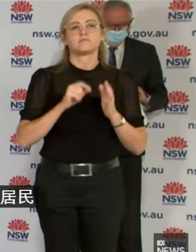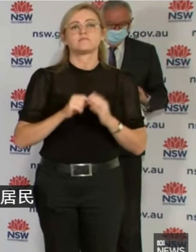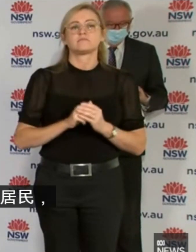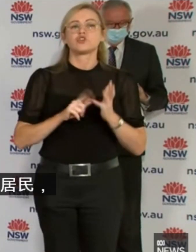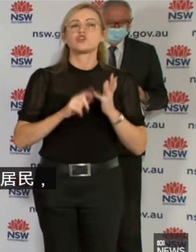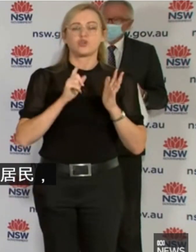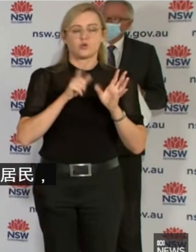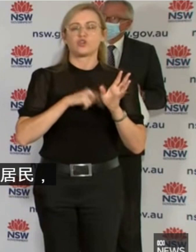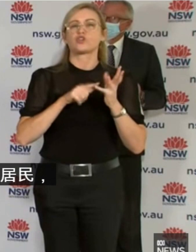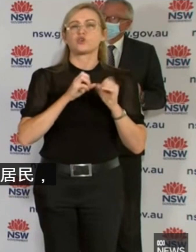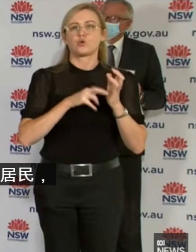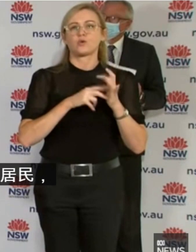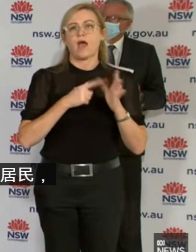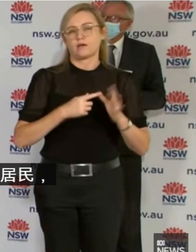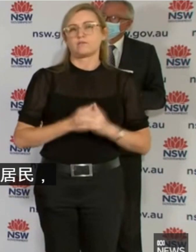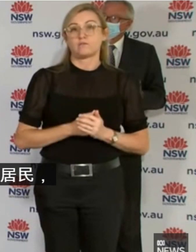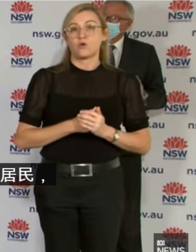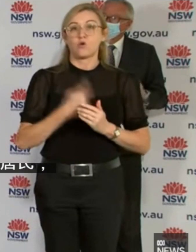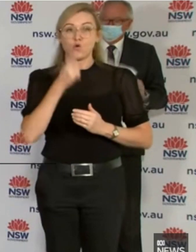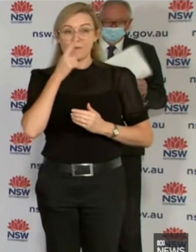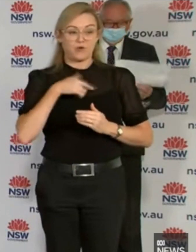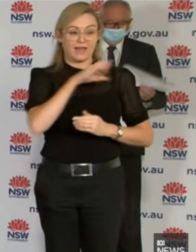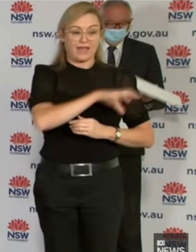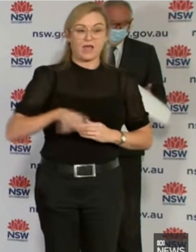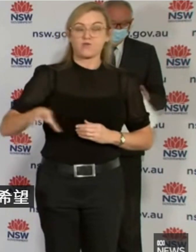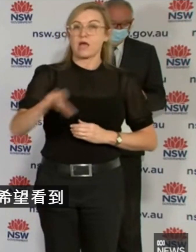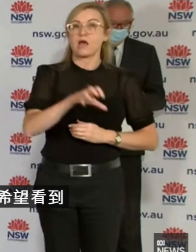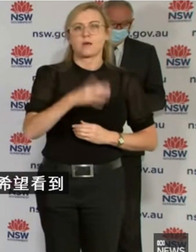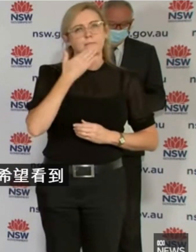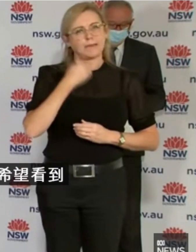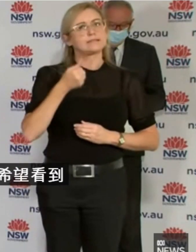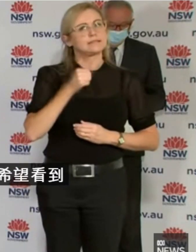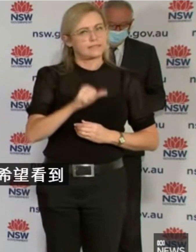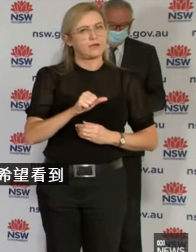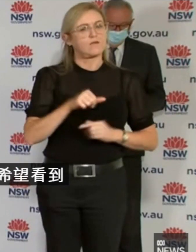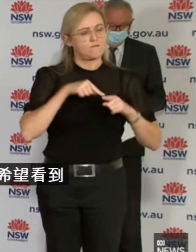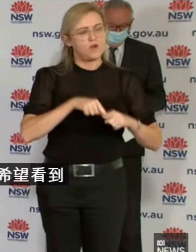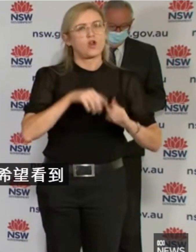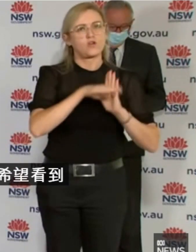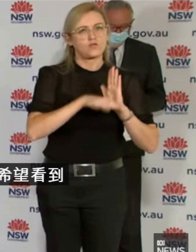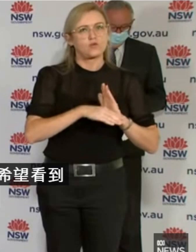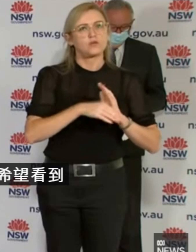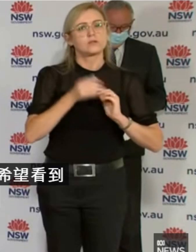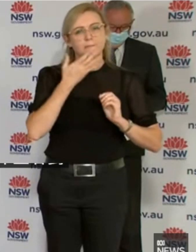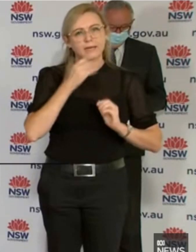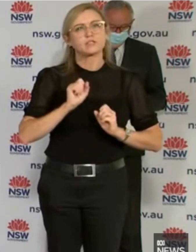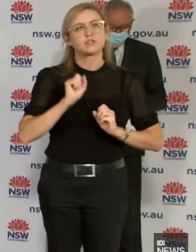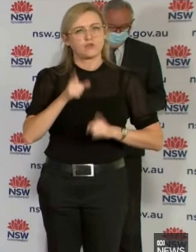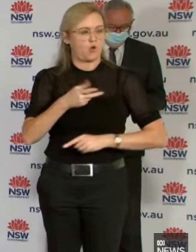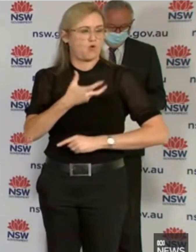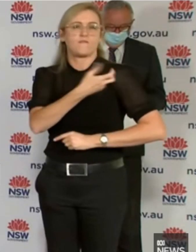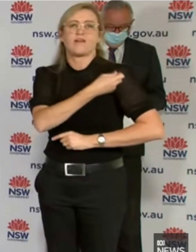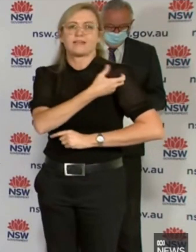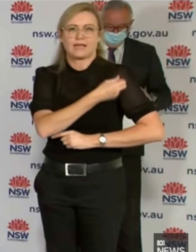those areas in particular, please keep doing the great job that you're doing. We want to see those numbers come down even further. So please,